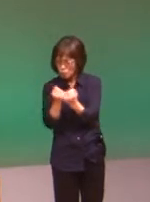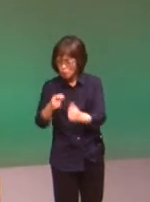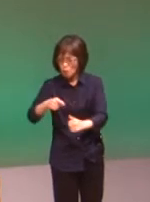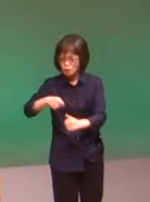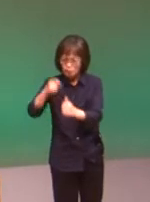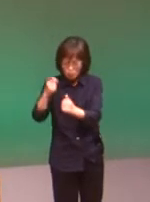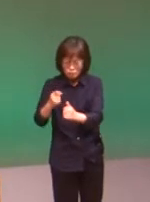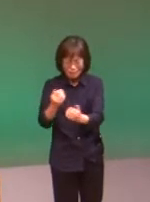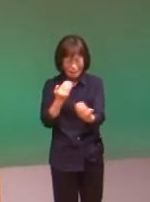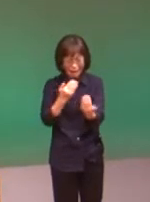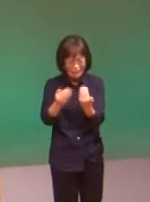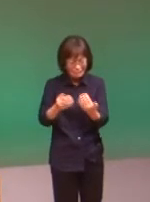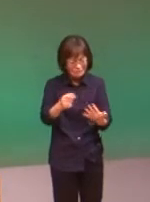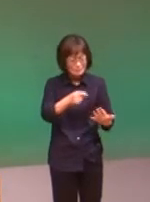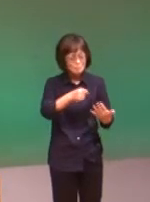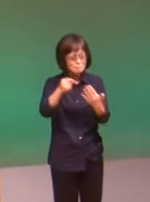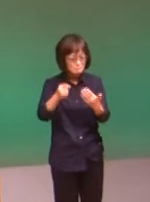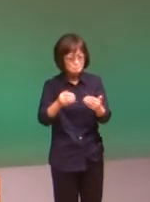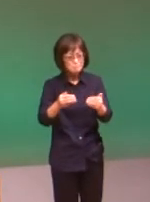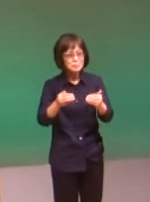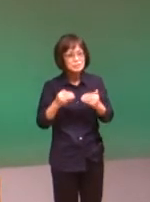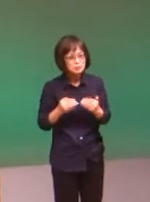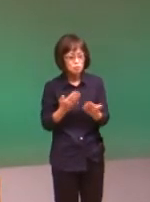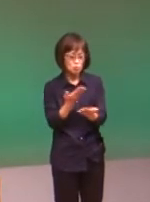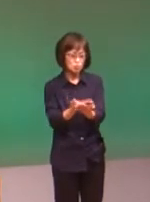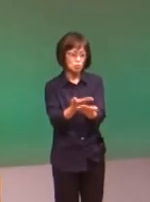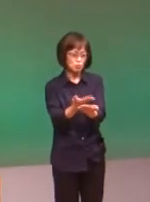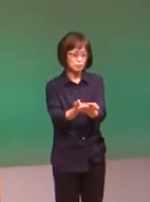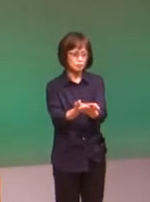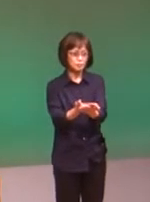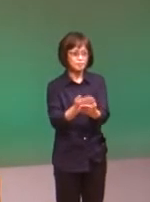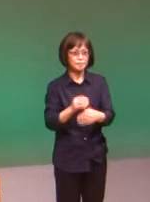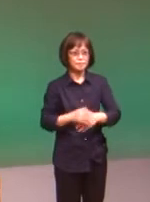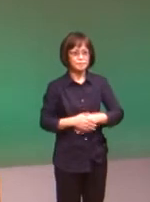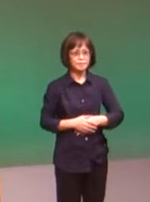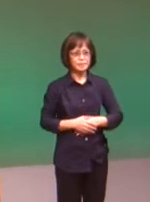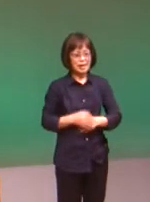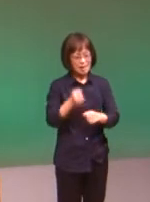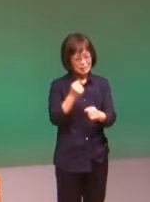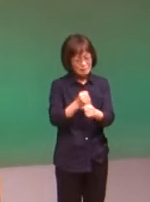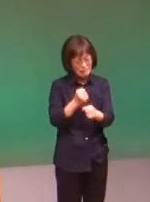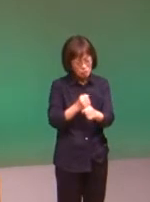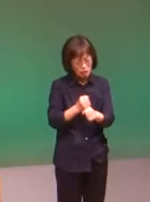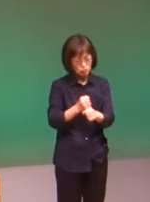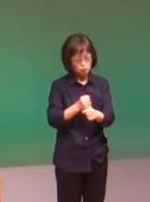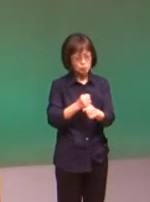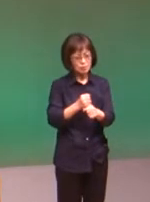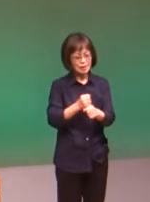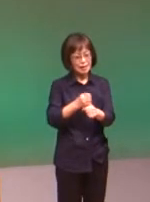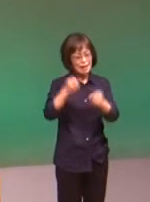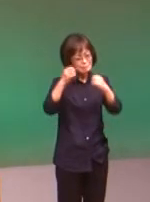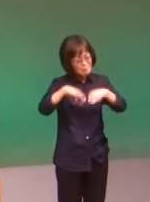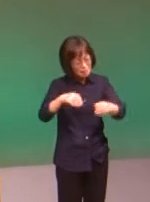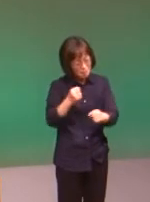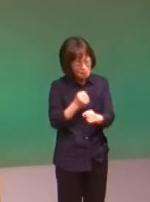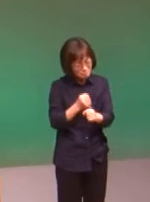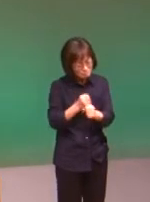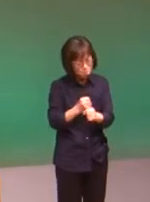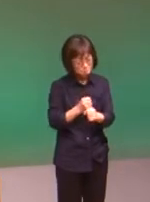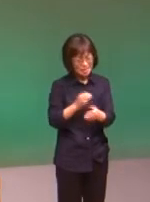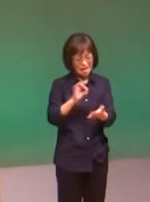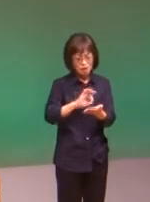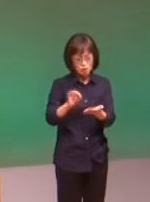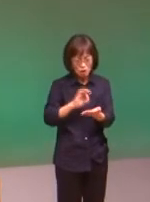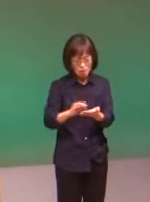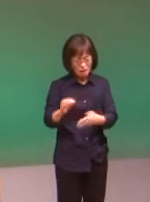Camus recognized instantly that after the atomic bomb was created and used, peace needed to be elevated to the